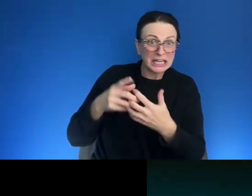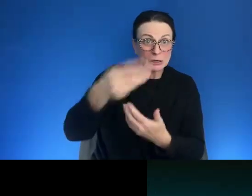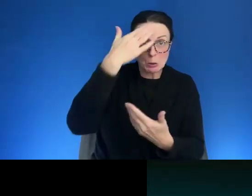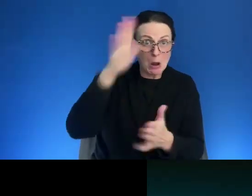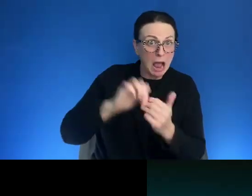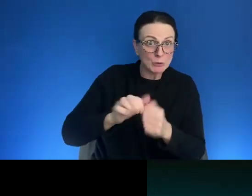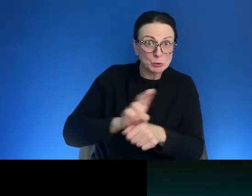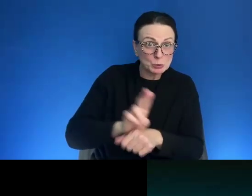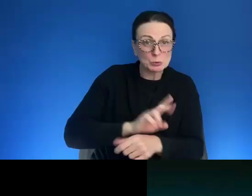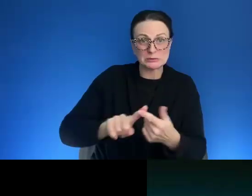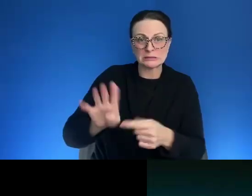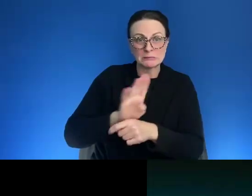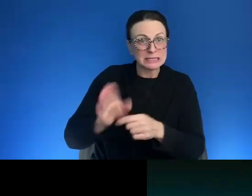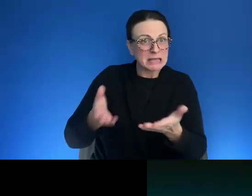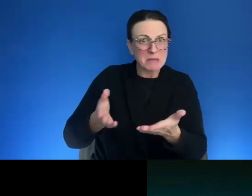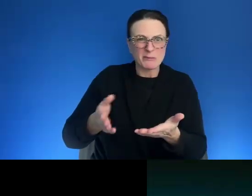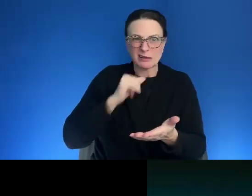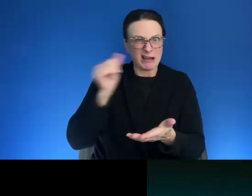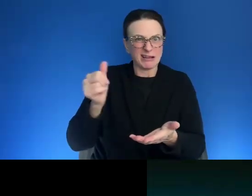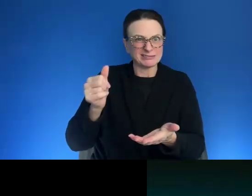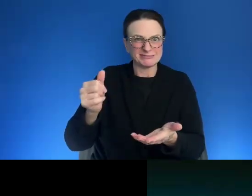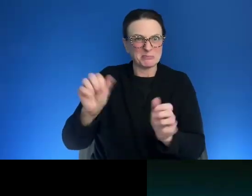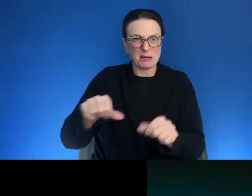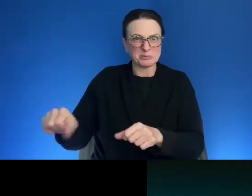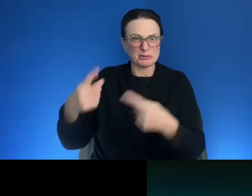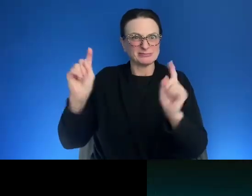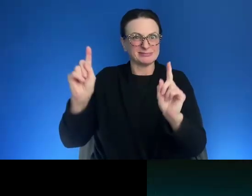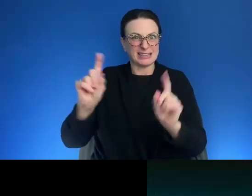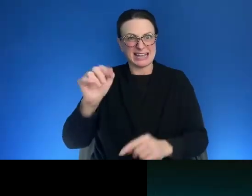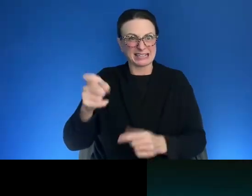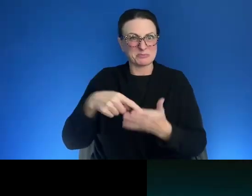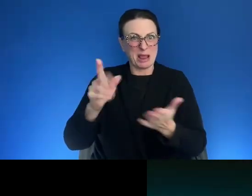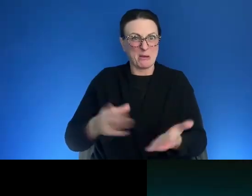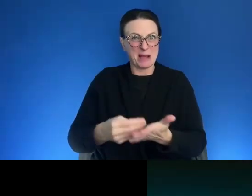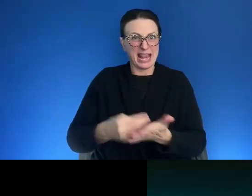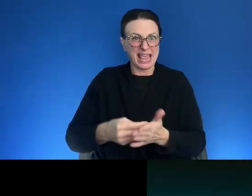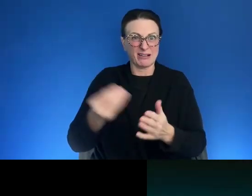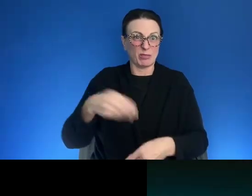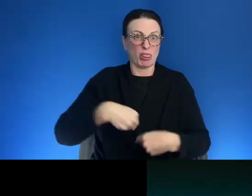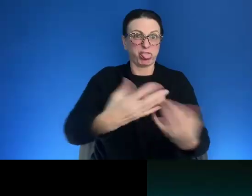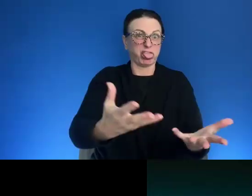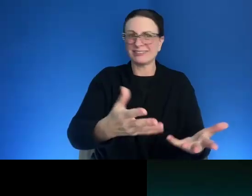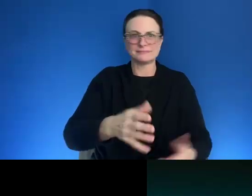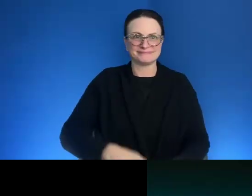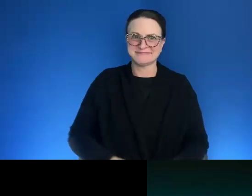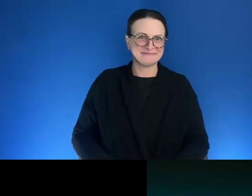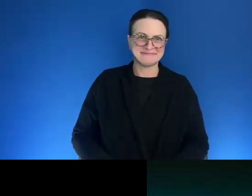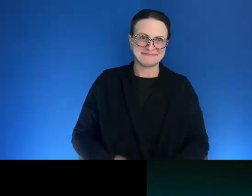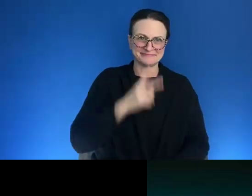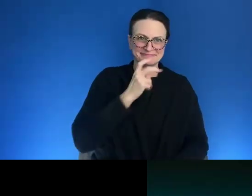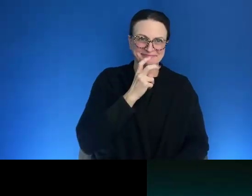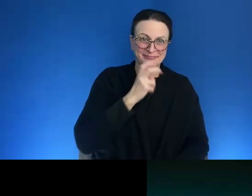know how to use and your business may not be feasible. So that's all of our taxpayer money, right? So the feasibility